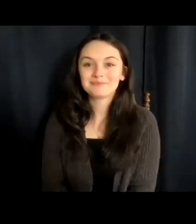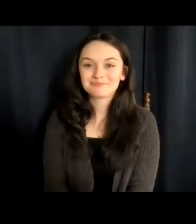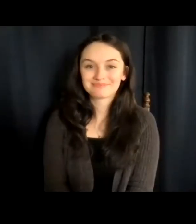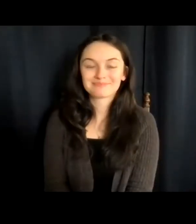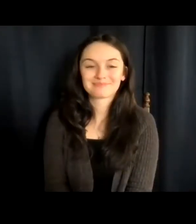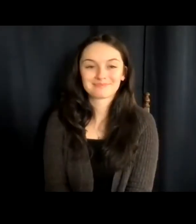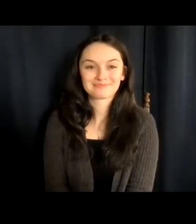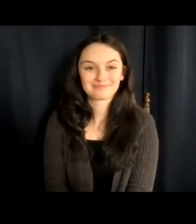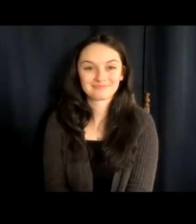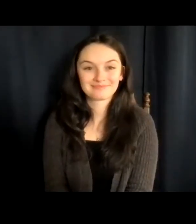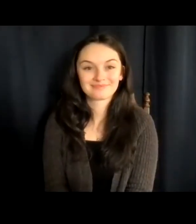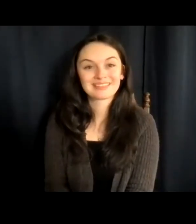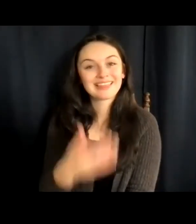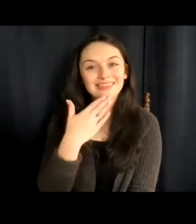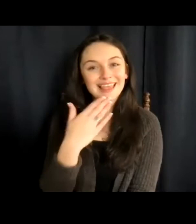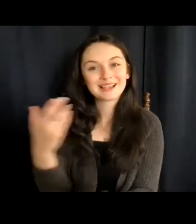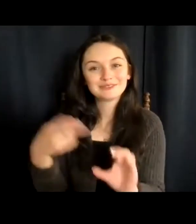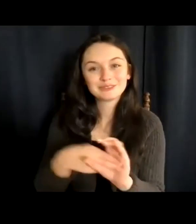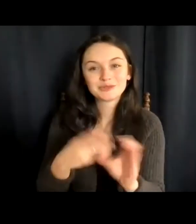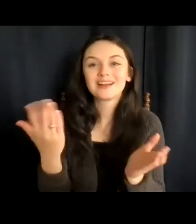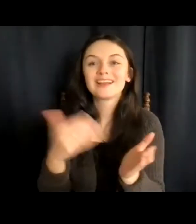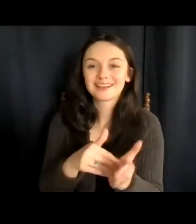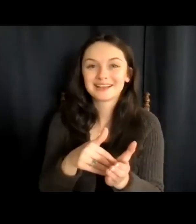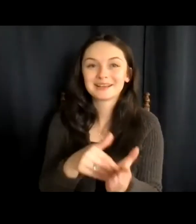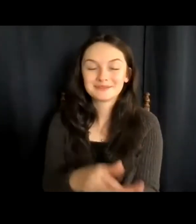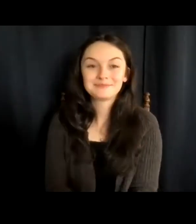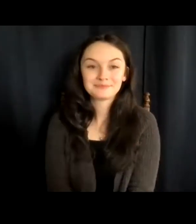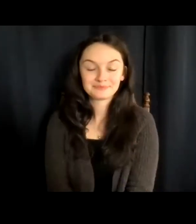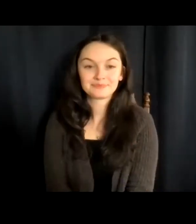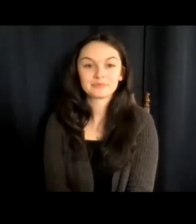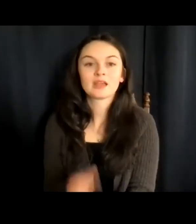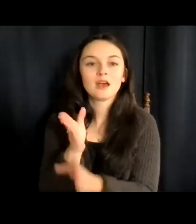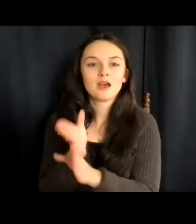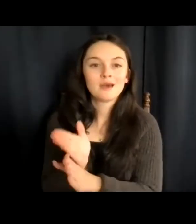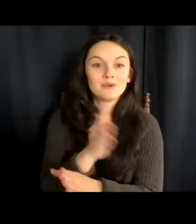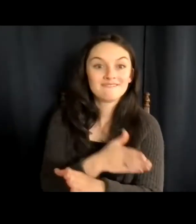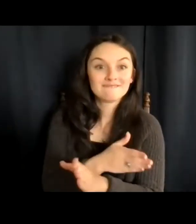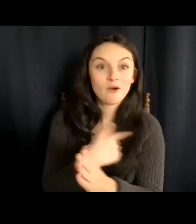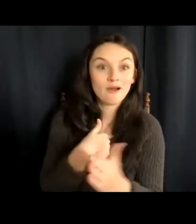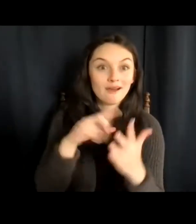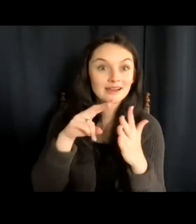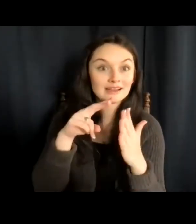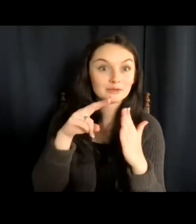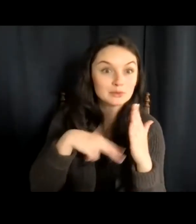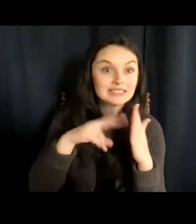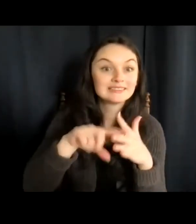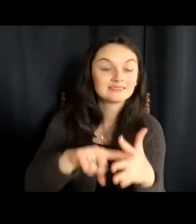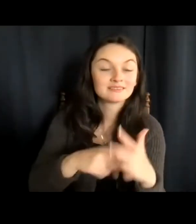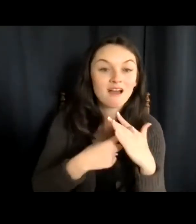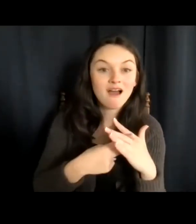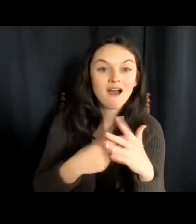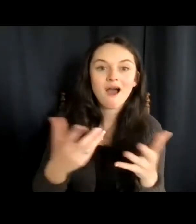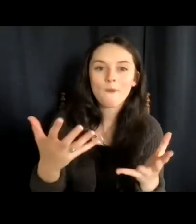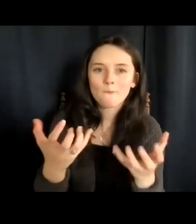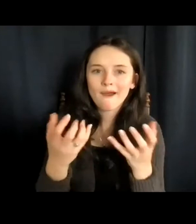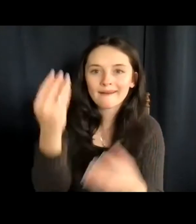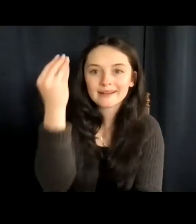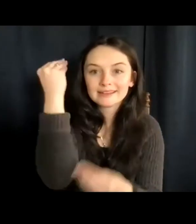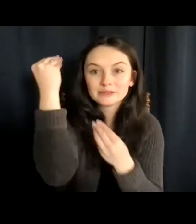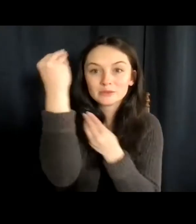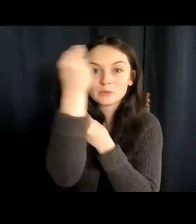for joining us again. Before I hit the book, you guys, I wanted to catch y'all before you